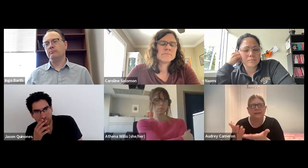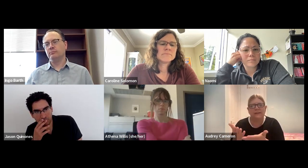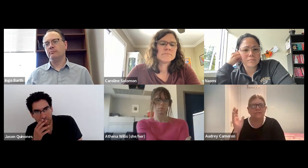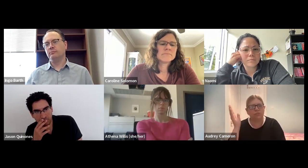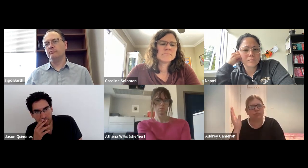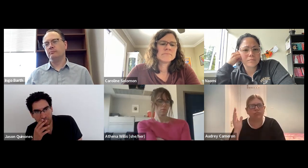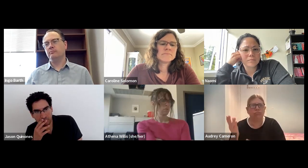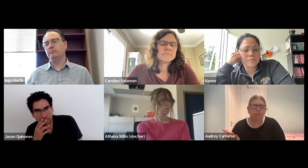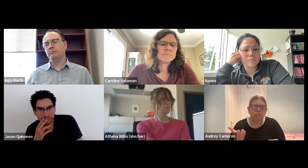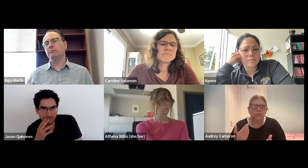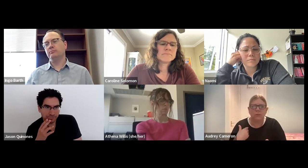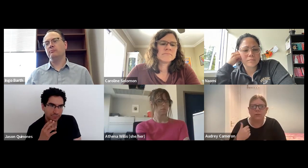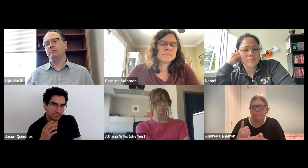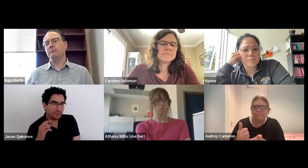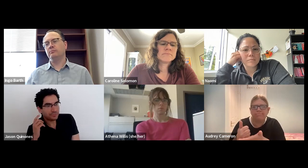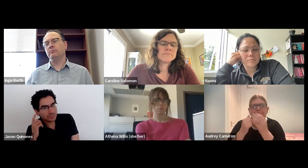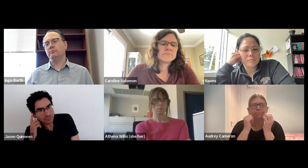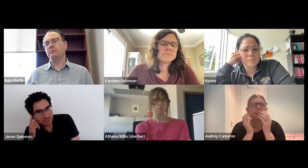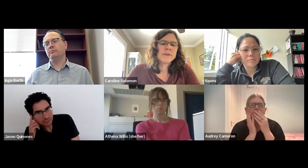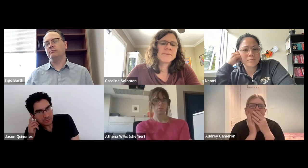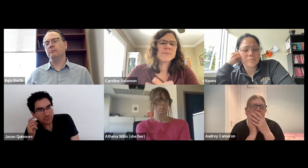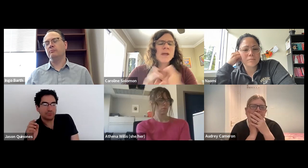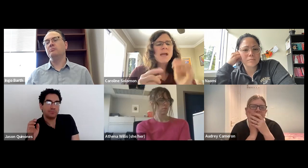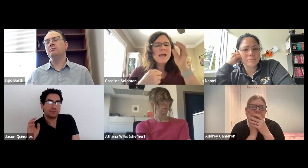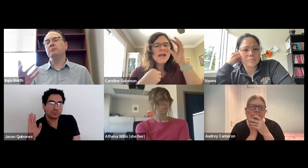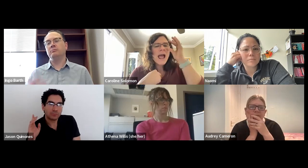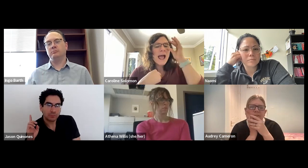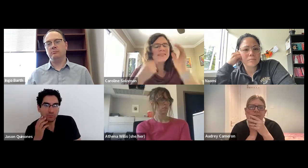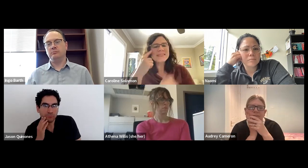good. You know, having a conference, I think that could help.